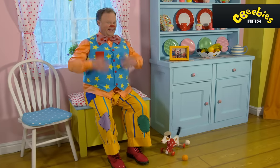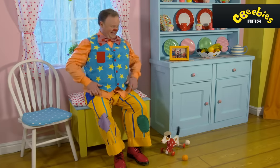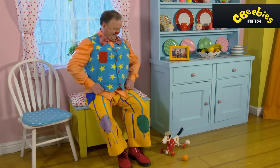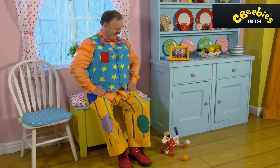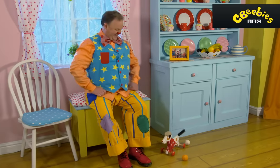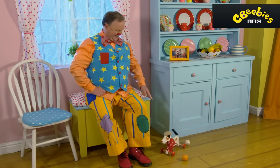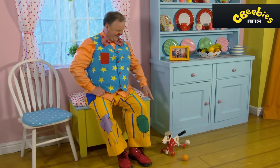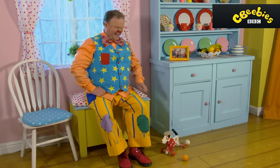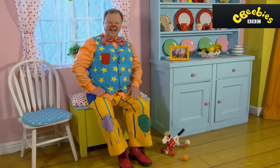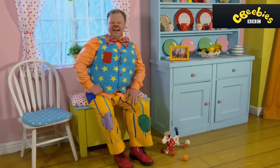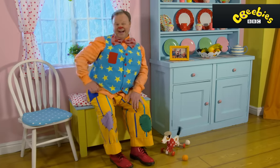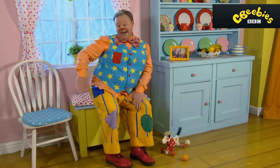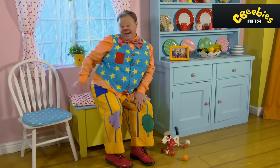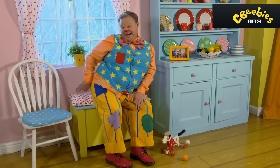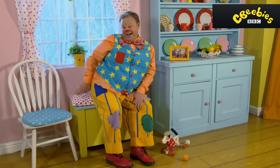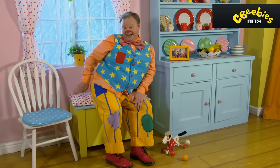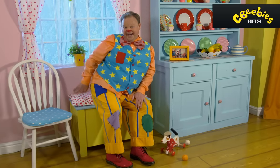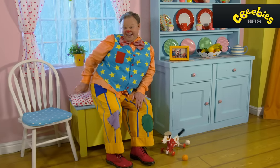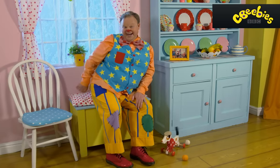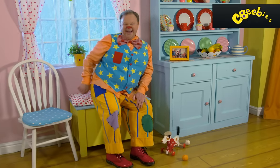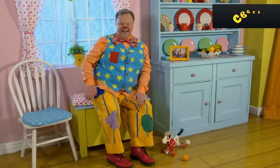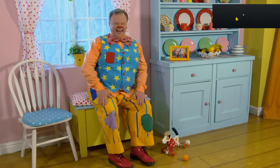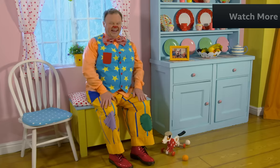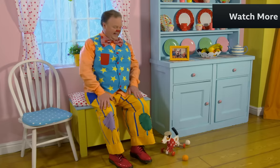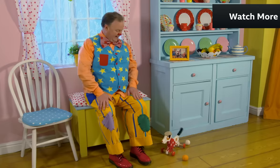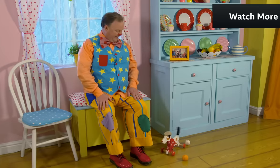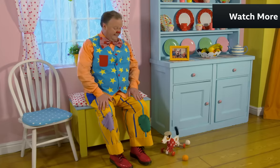Well done, Mr. Tumble. You